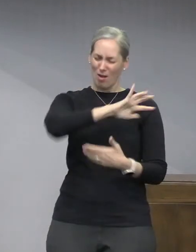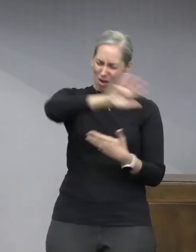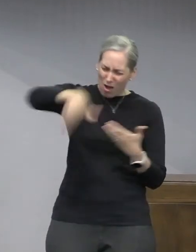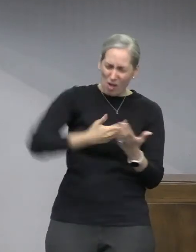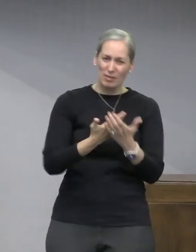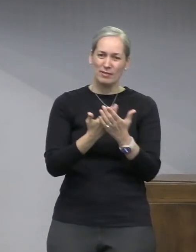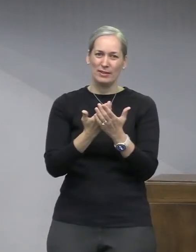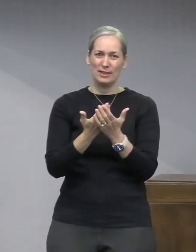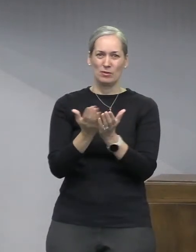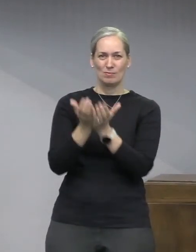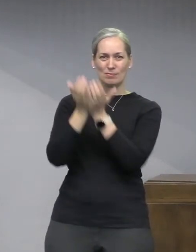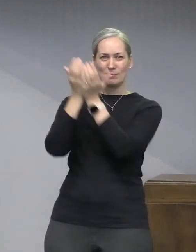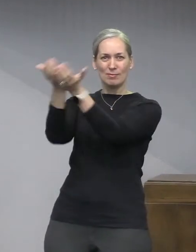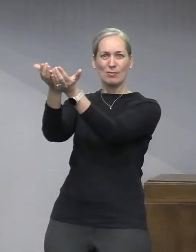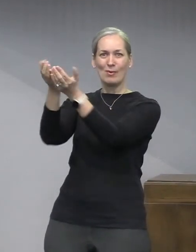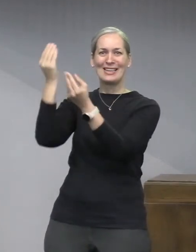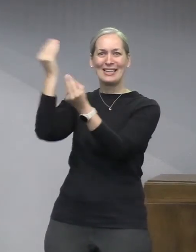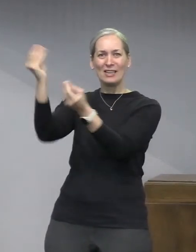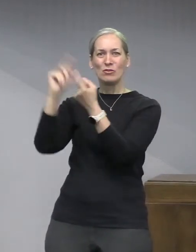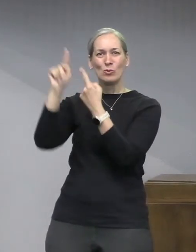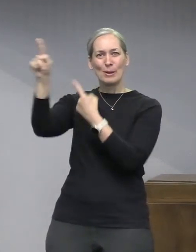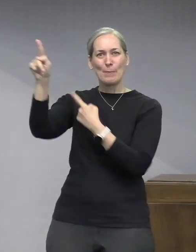of that to Him.